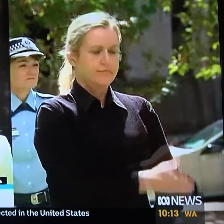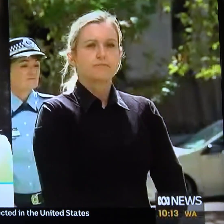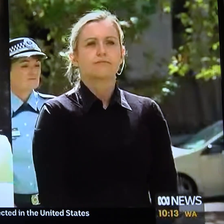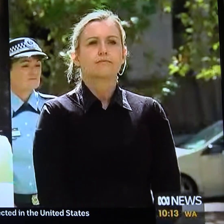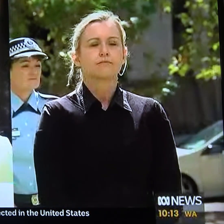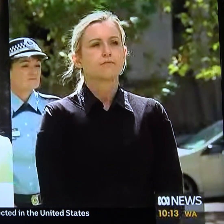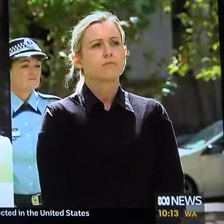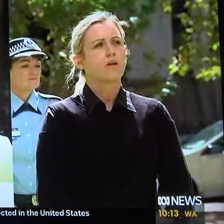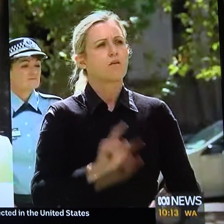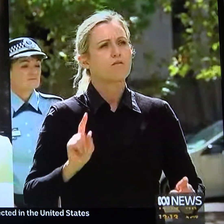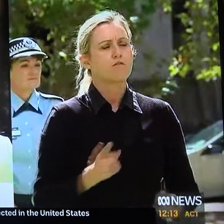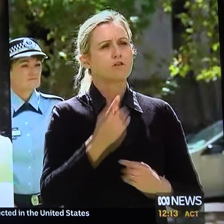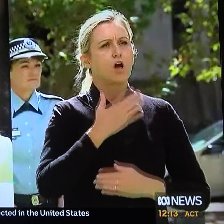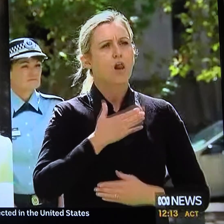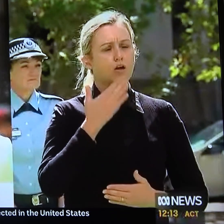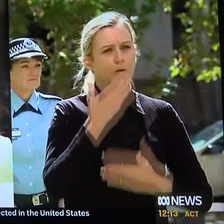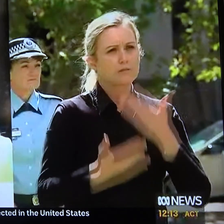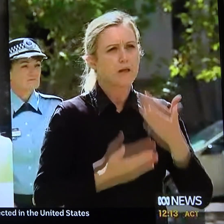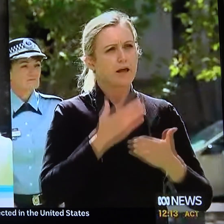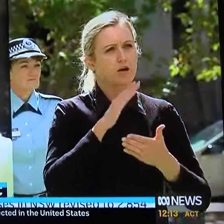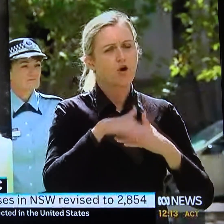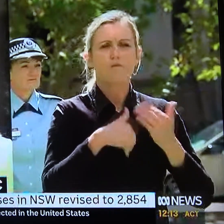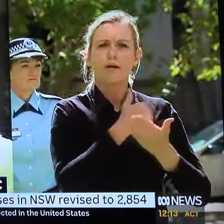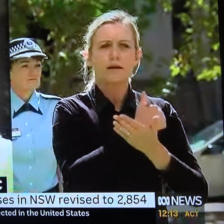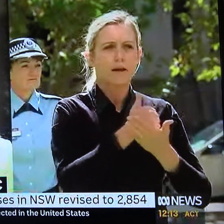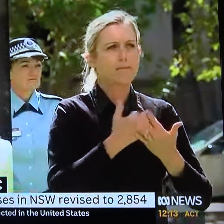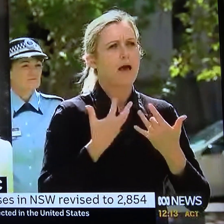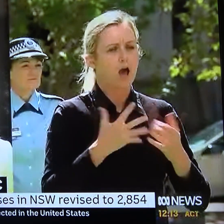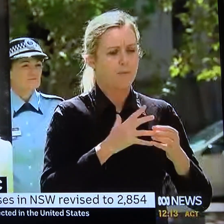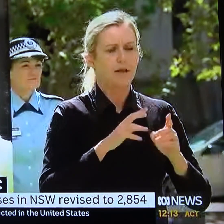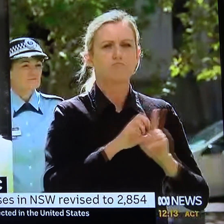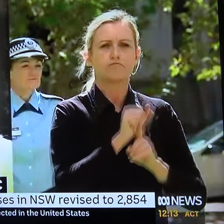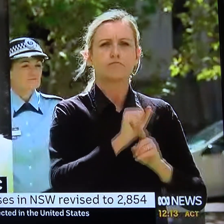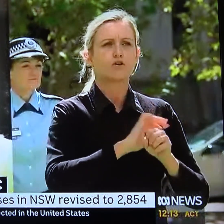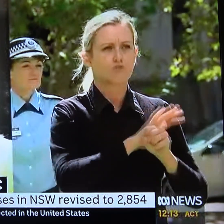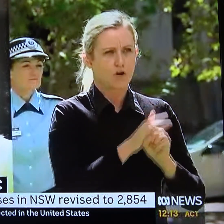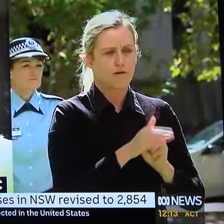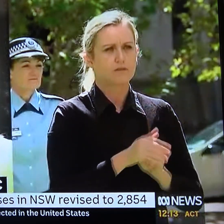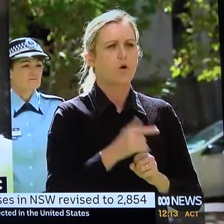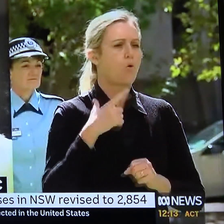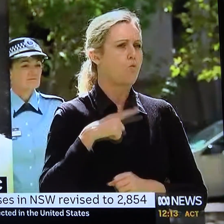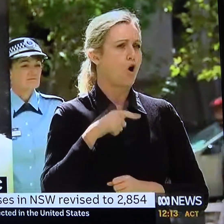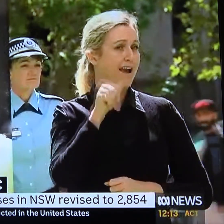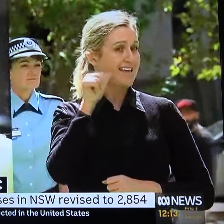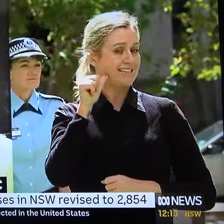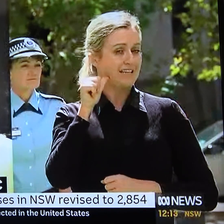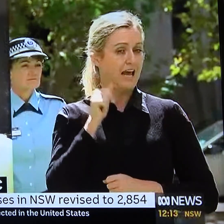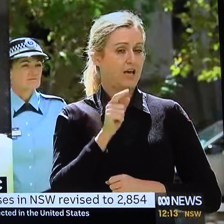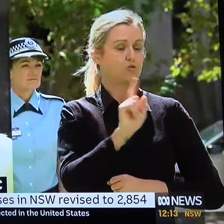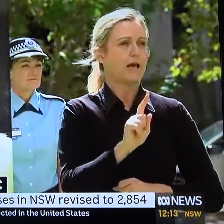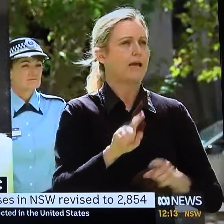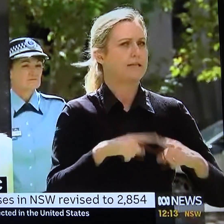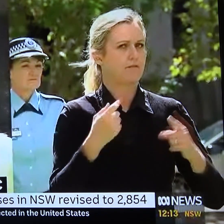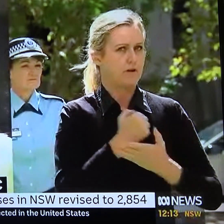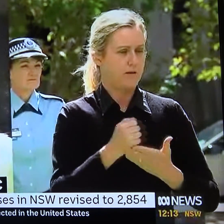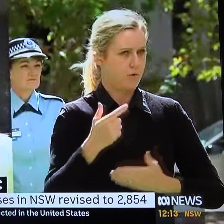So we found that there had been 8 people who live in Queensland and who